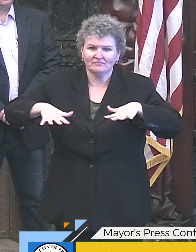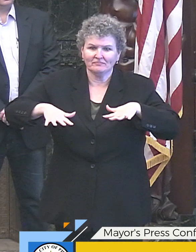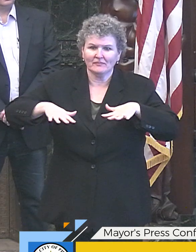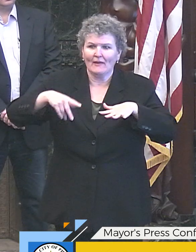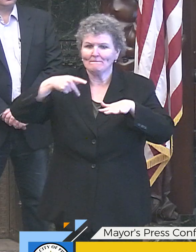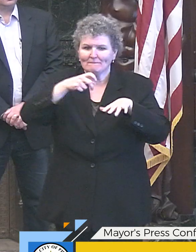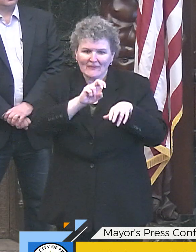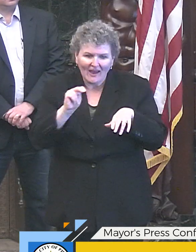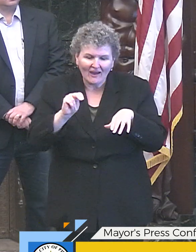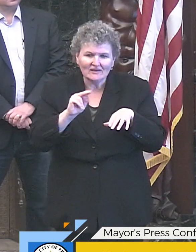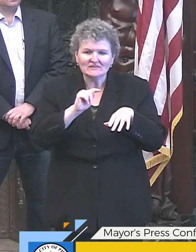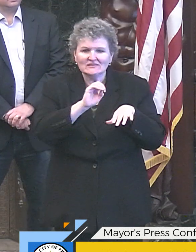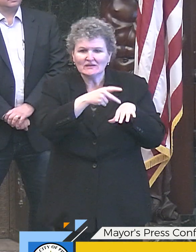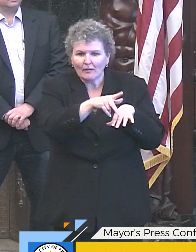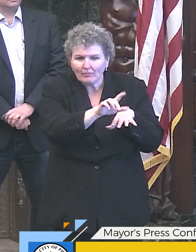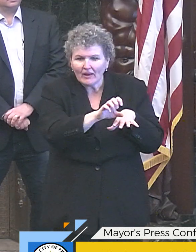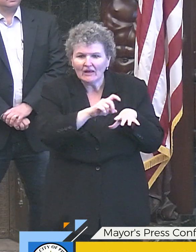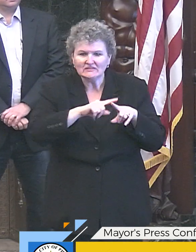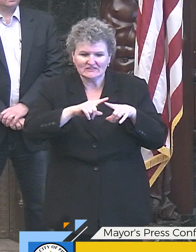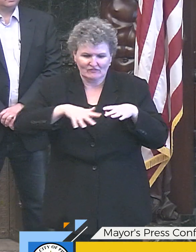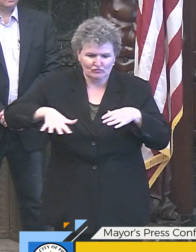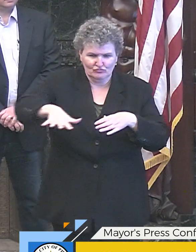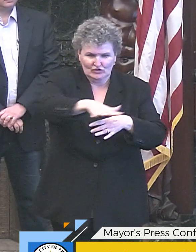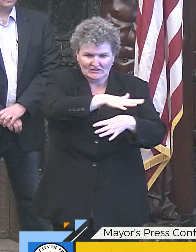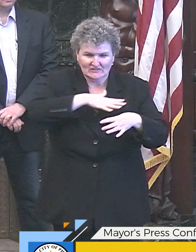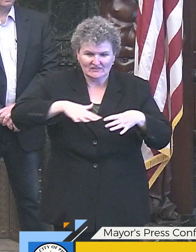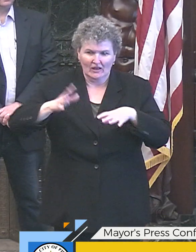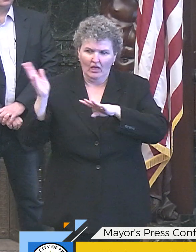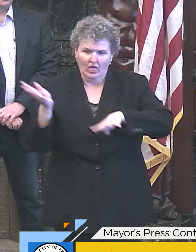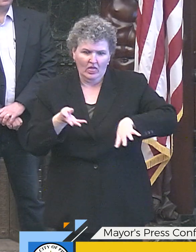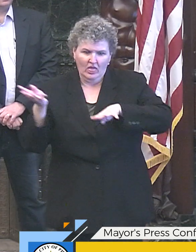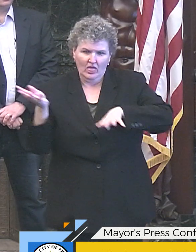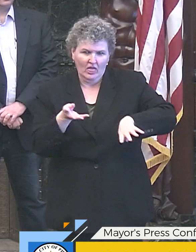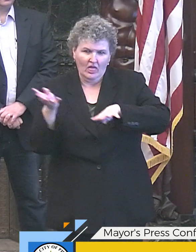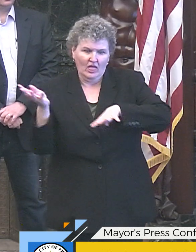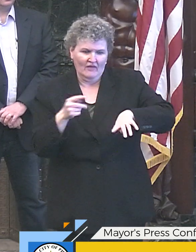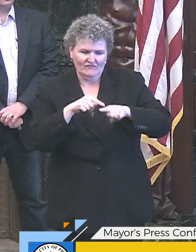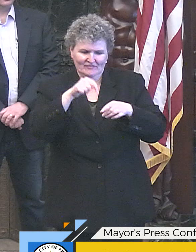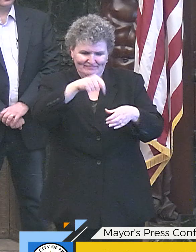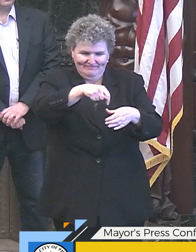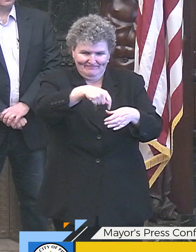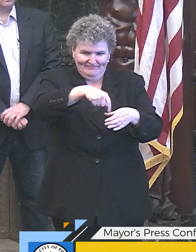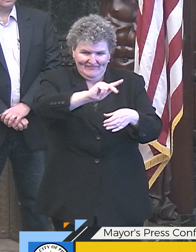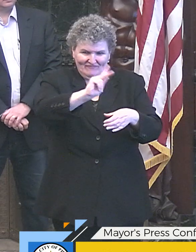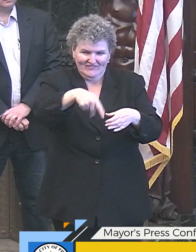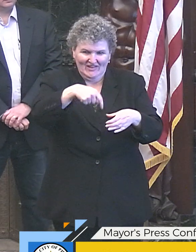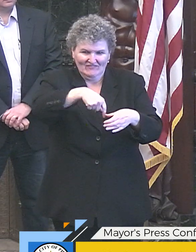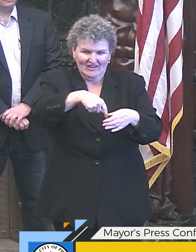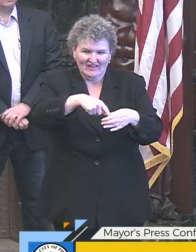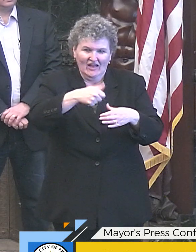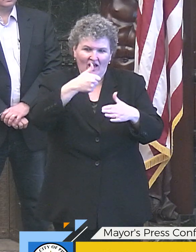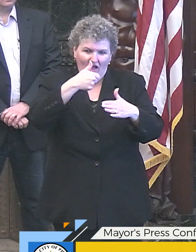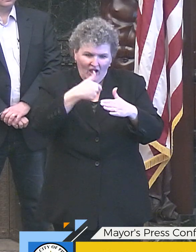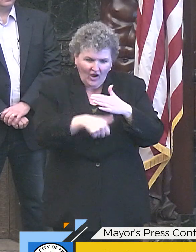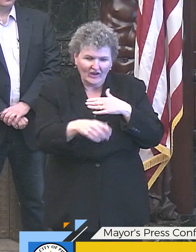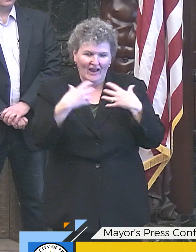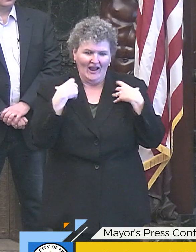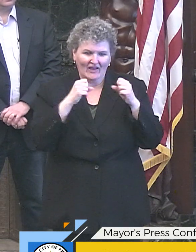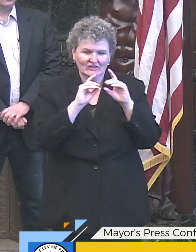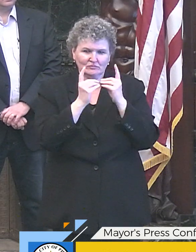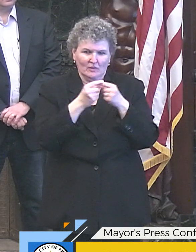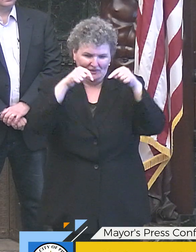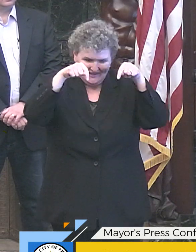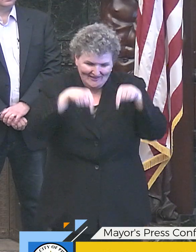people from the region coming to see their doctor or the hospital that doctor practices in. So there's really no way to avoid